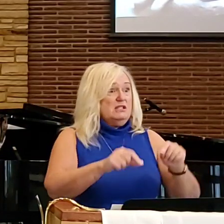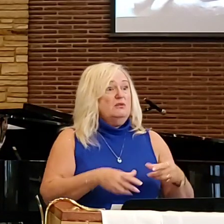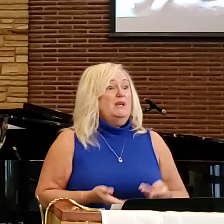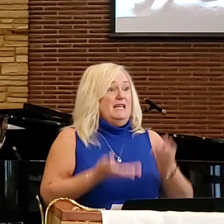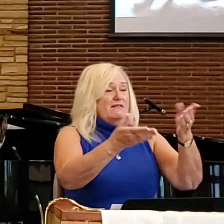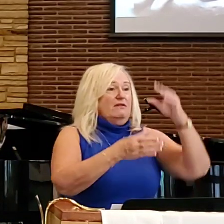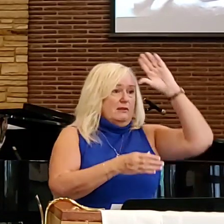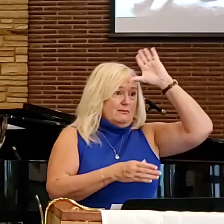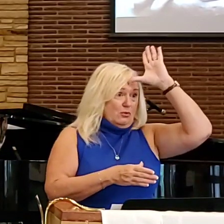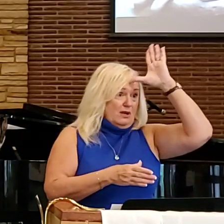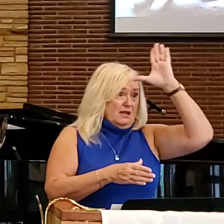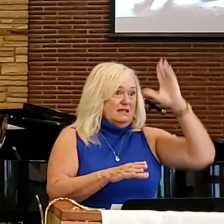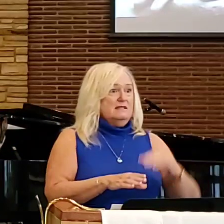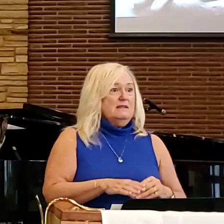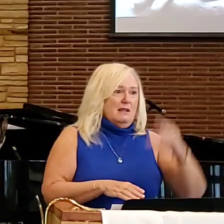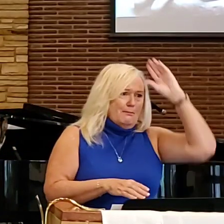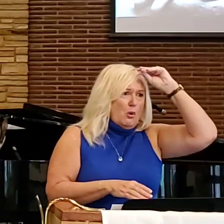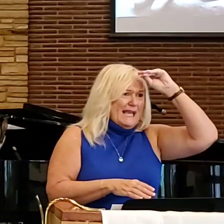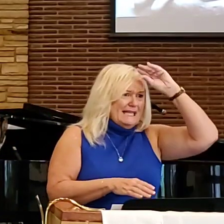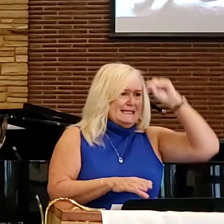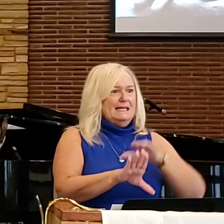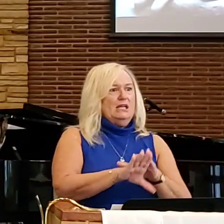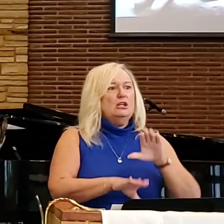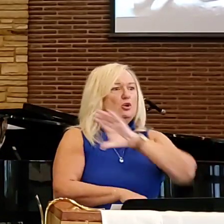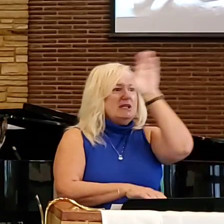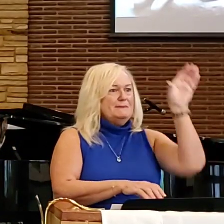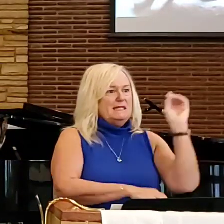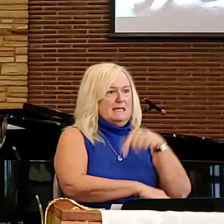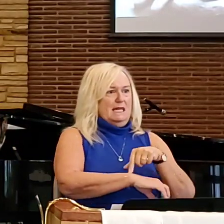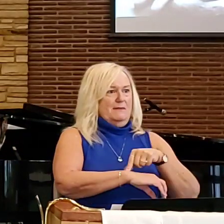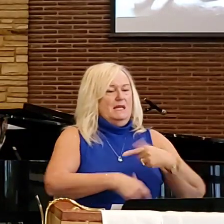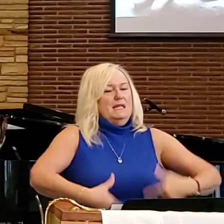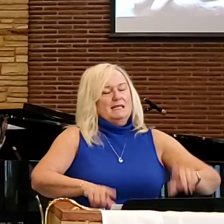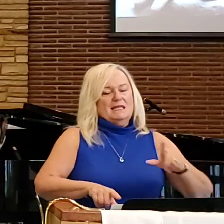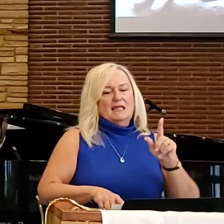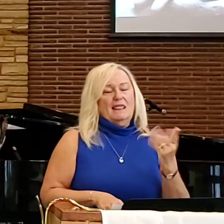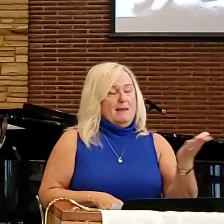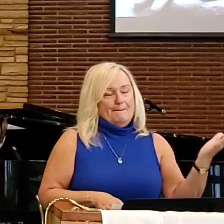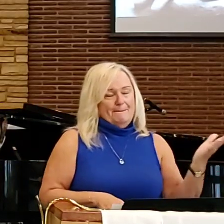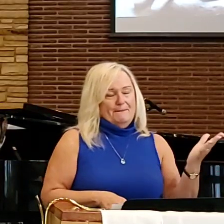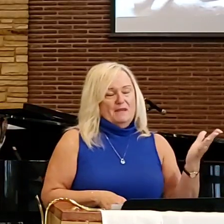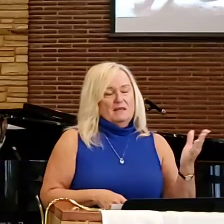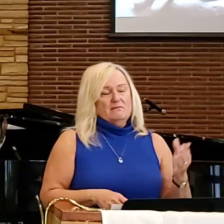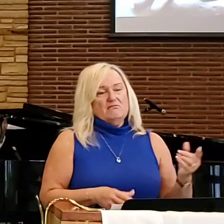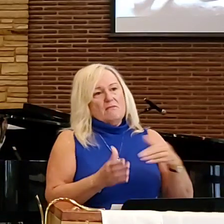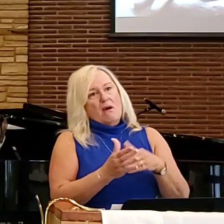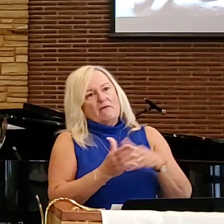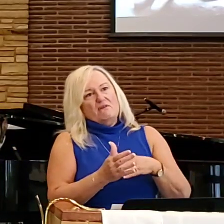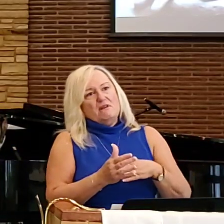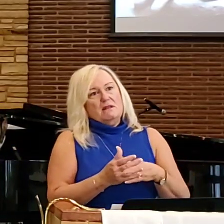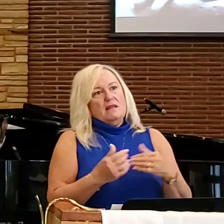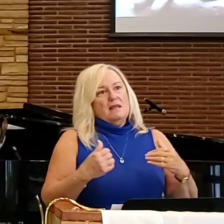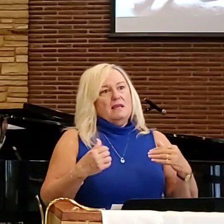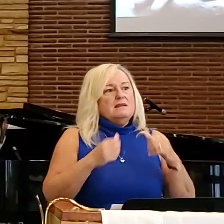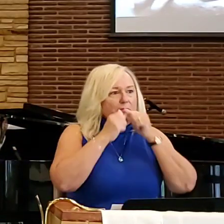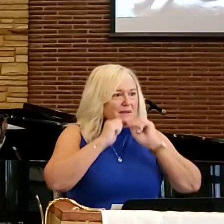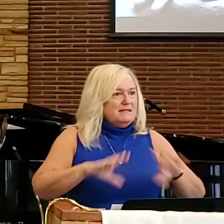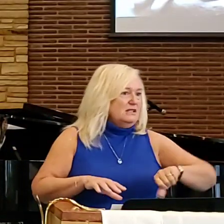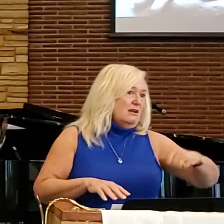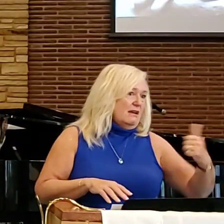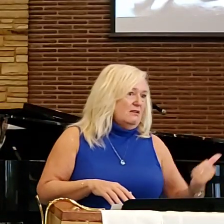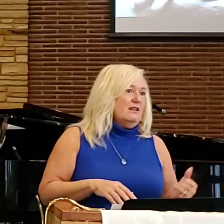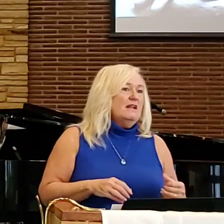the boys at Christmas time, and it allows them to, what often turns out, be a blessing to others,